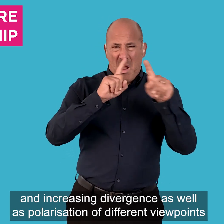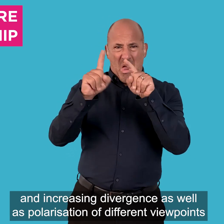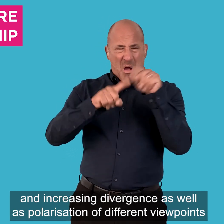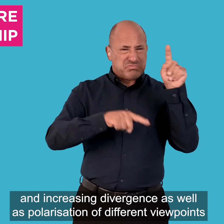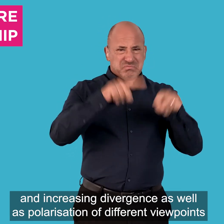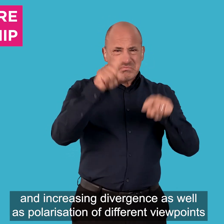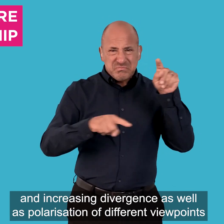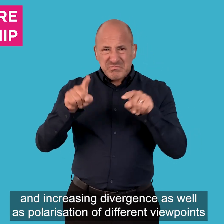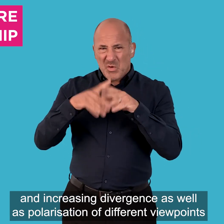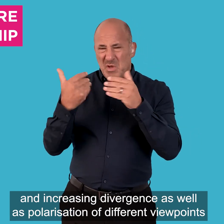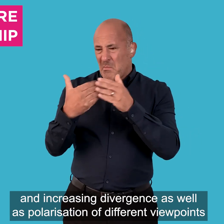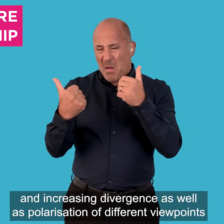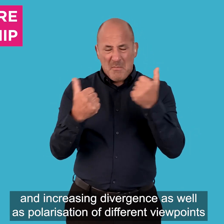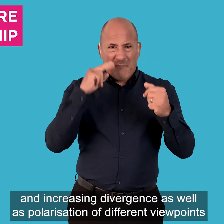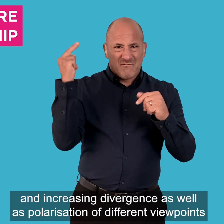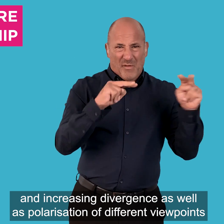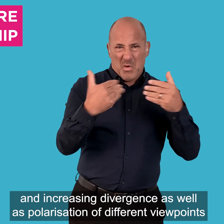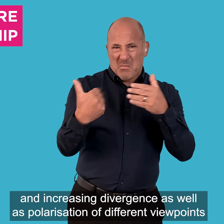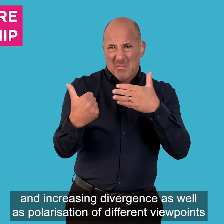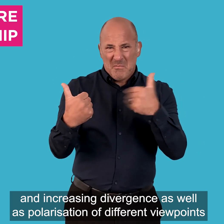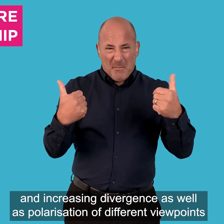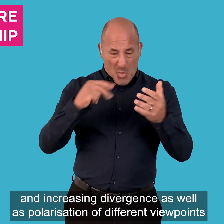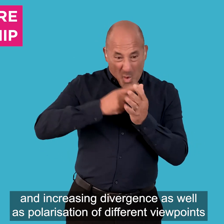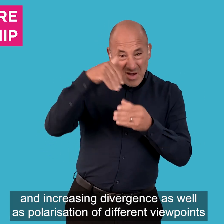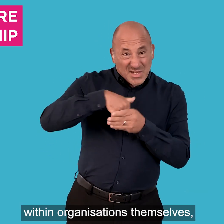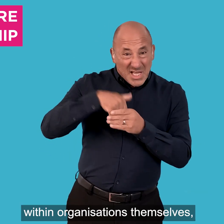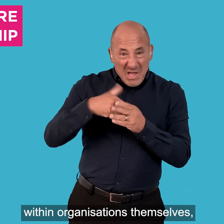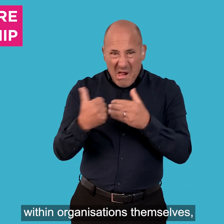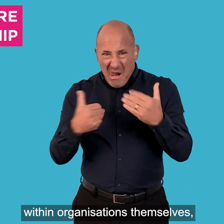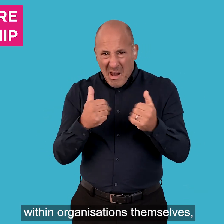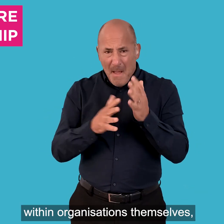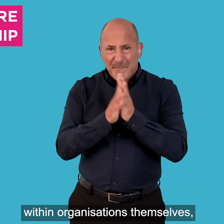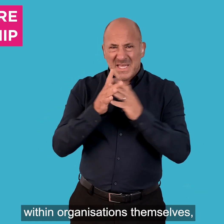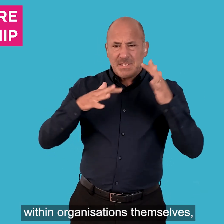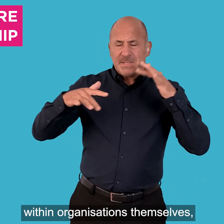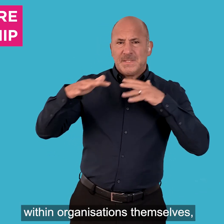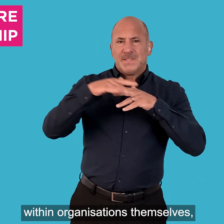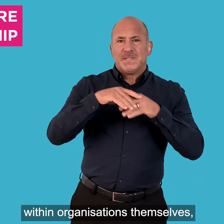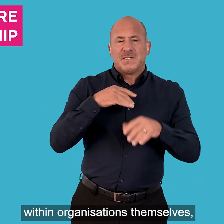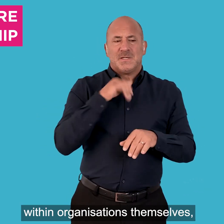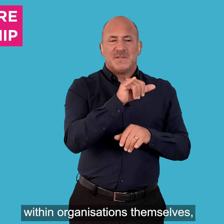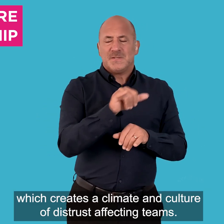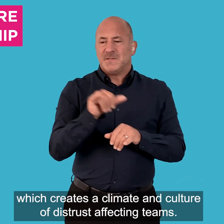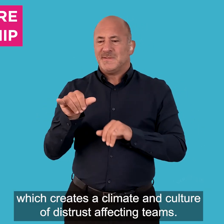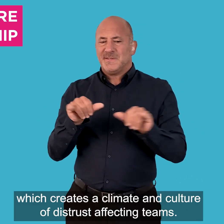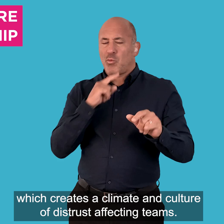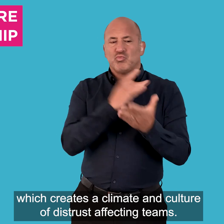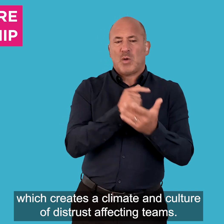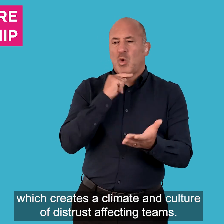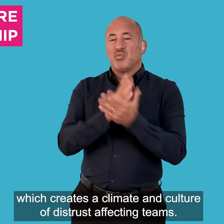and increasing divergence, as well as polarisation of different viewpoints within organisations themselves, which